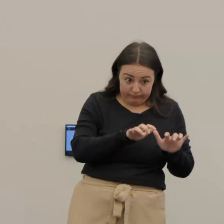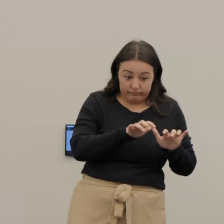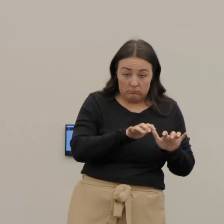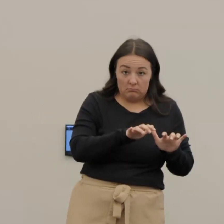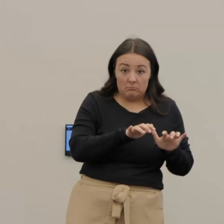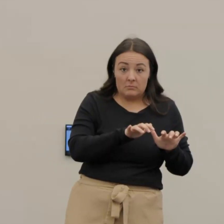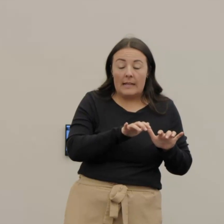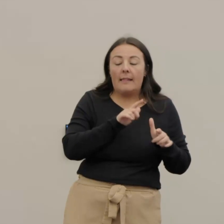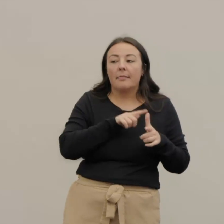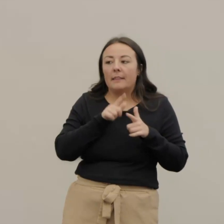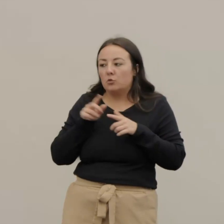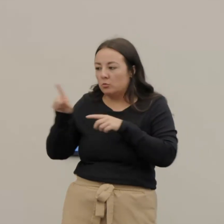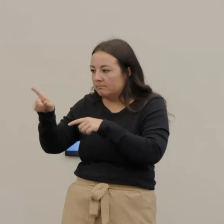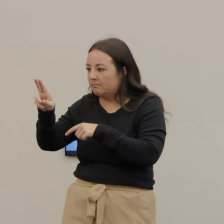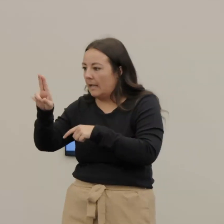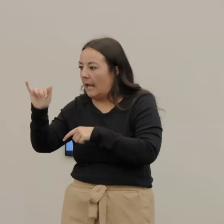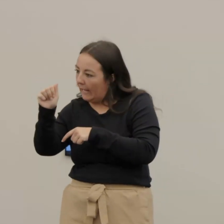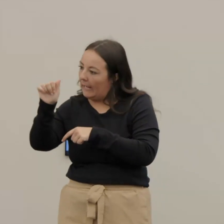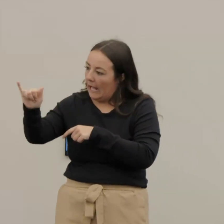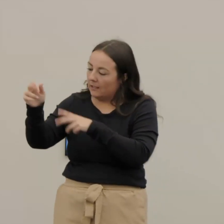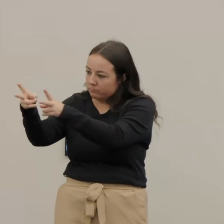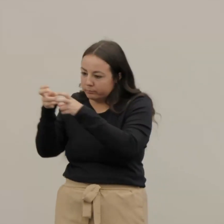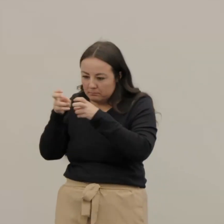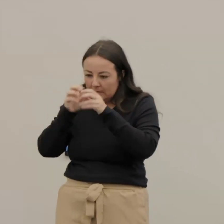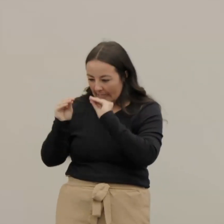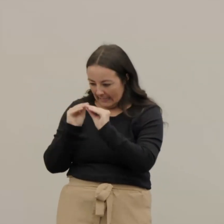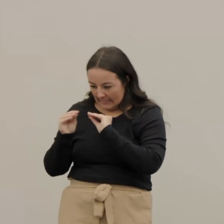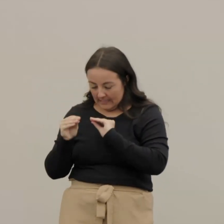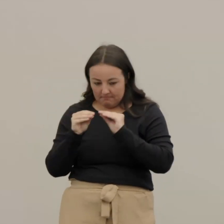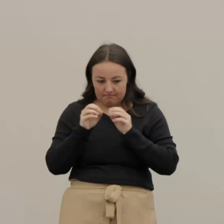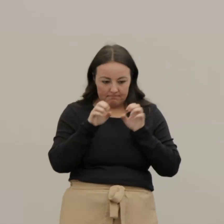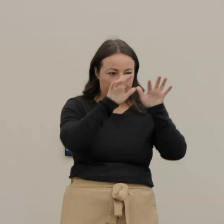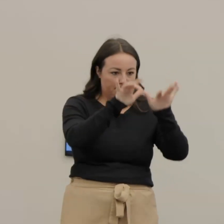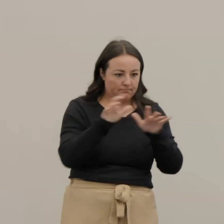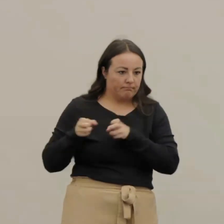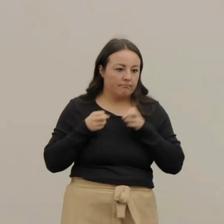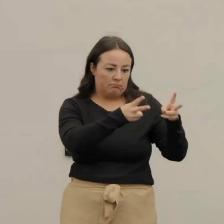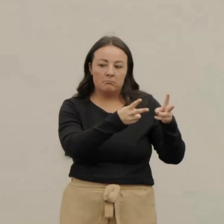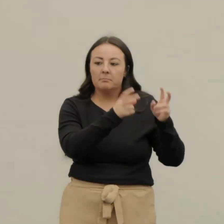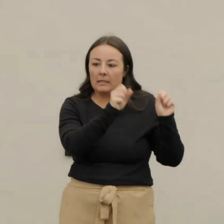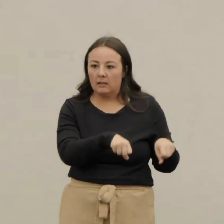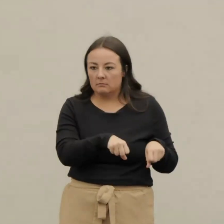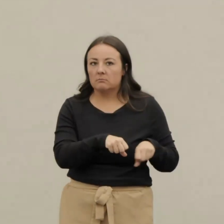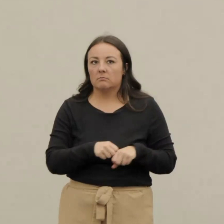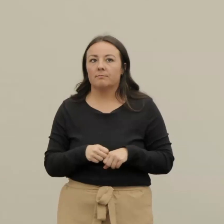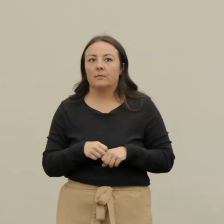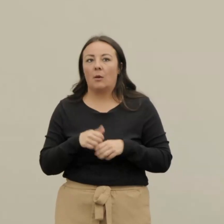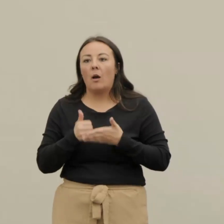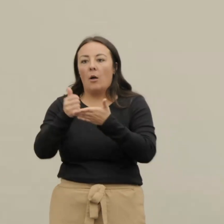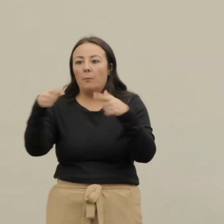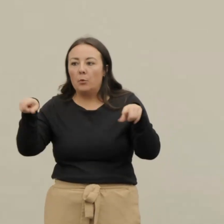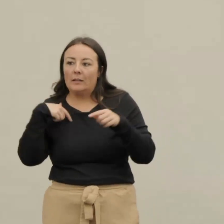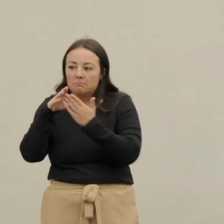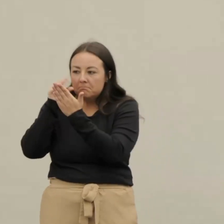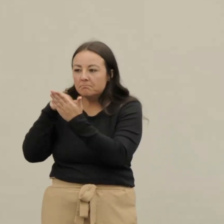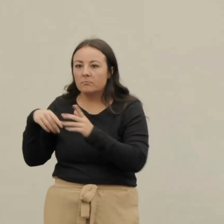so you then edit, but it's going to help you learn how to let go of the words. And as you're doing that, I want you to